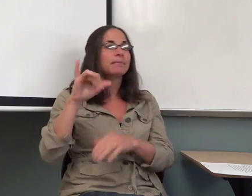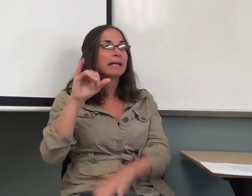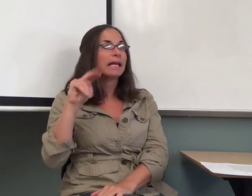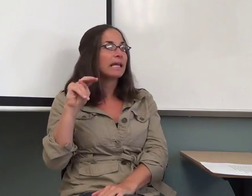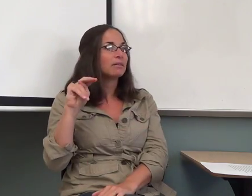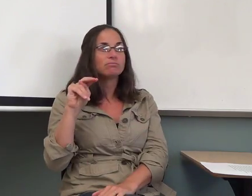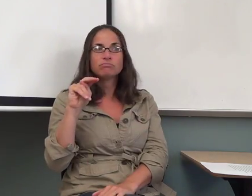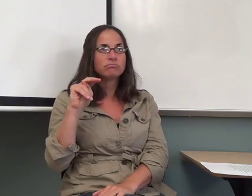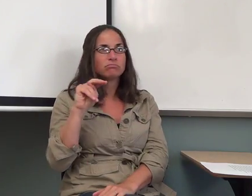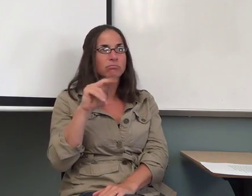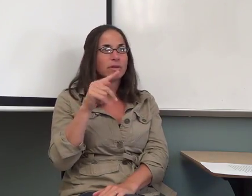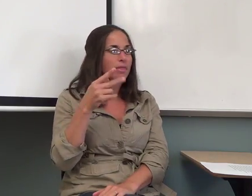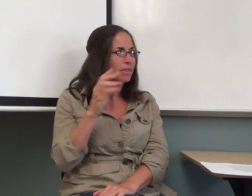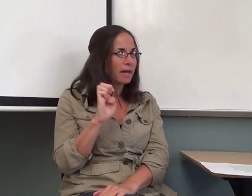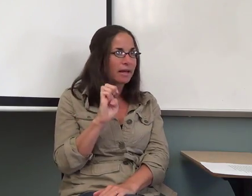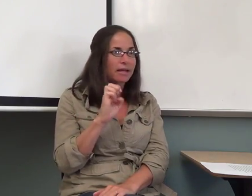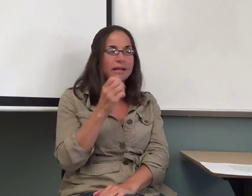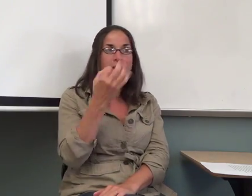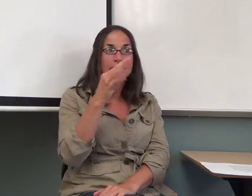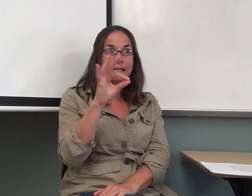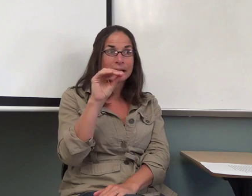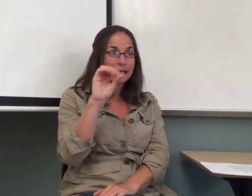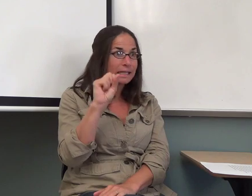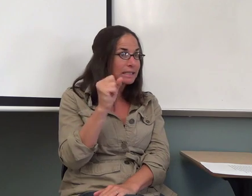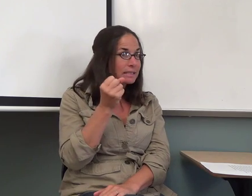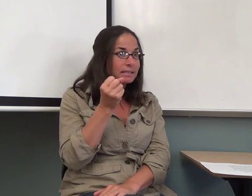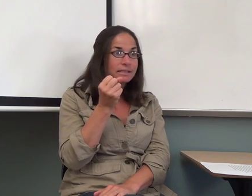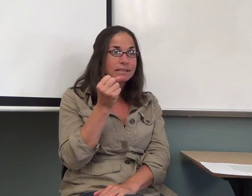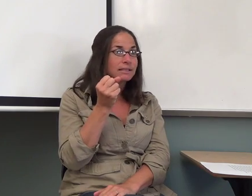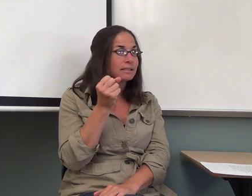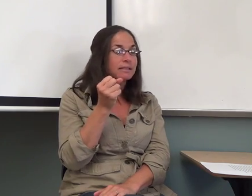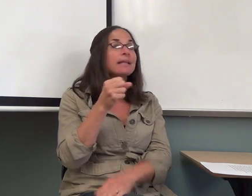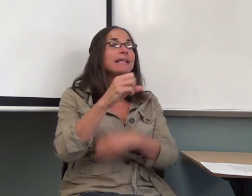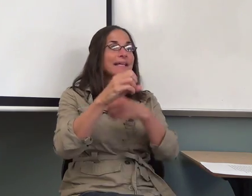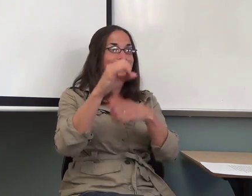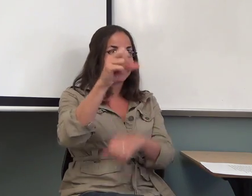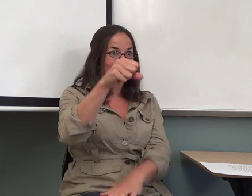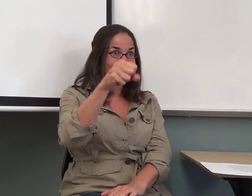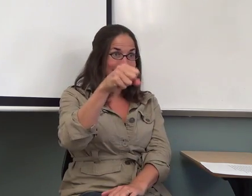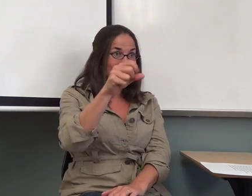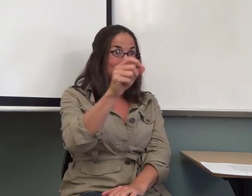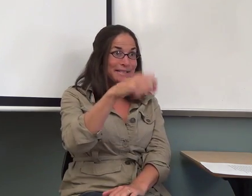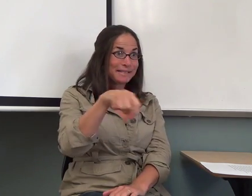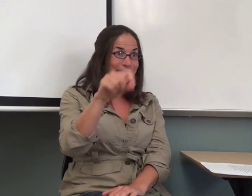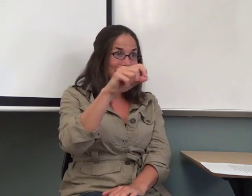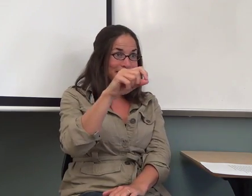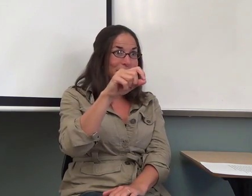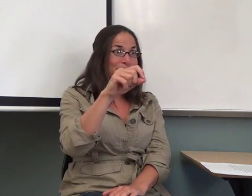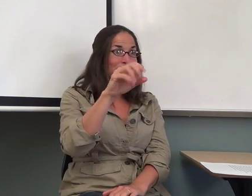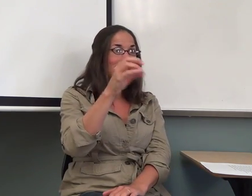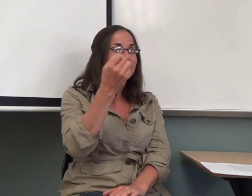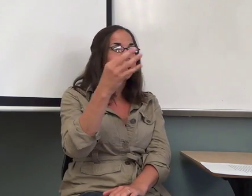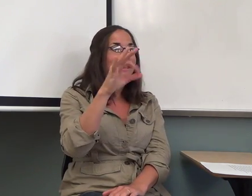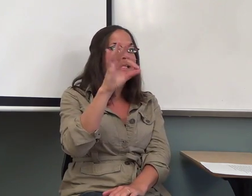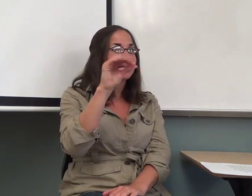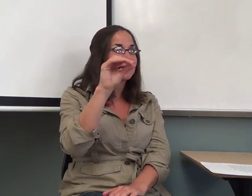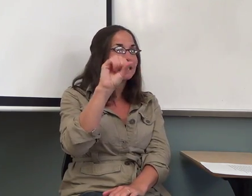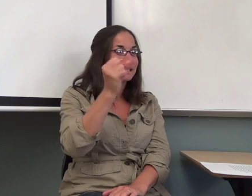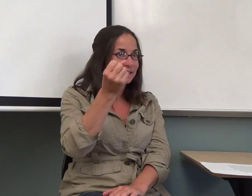No. 1990s. No. Yes. Yeah. Yes. Yeah. Yes. Noun? Oh, that one's tricky.